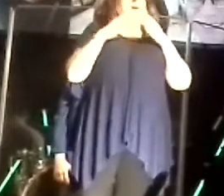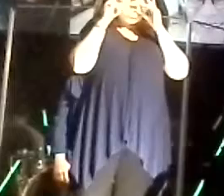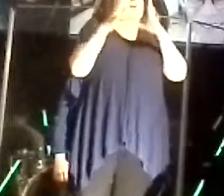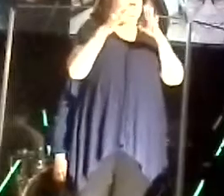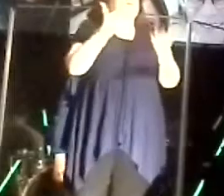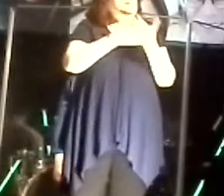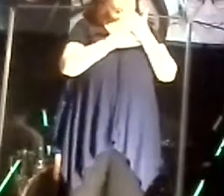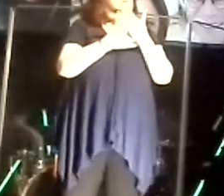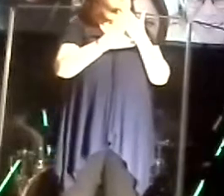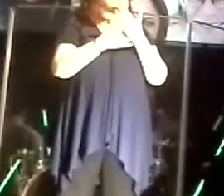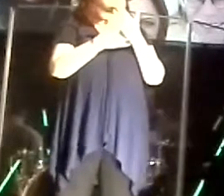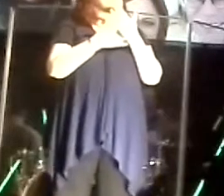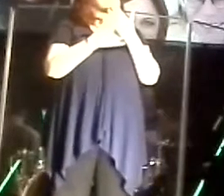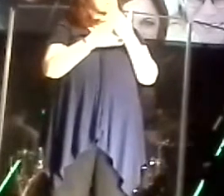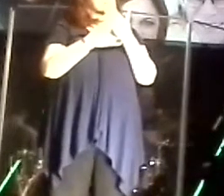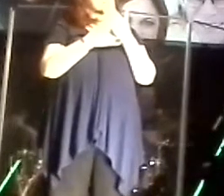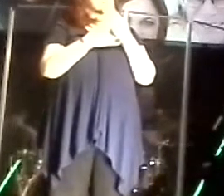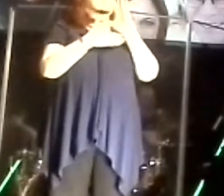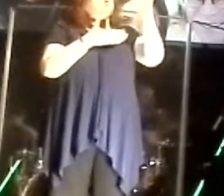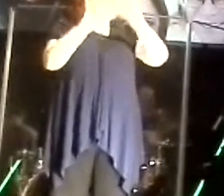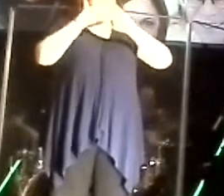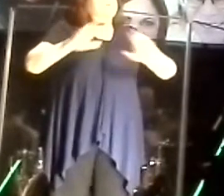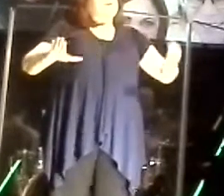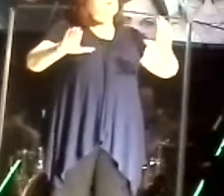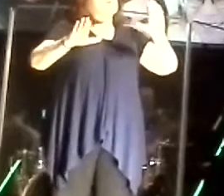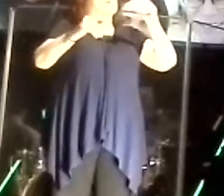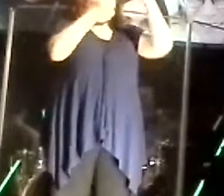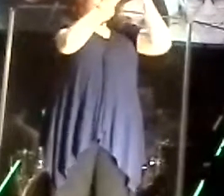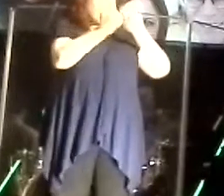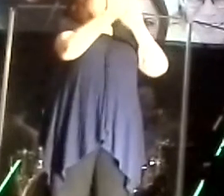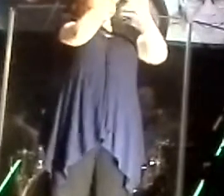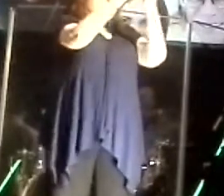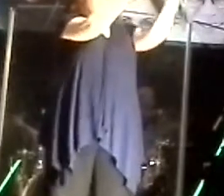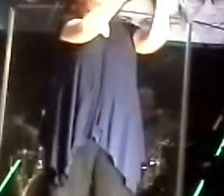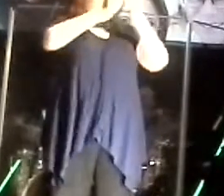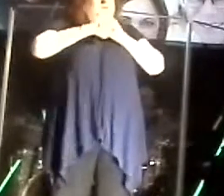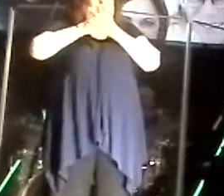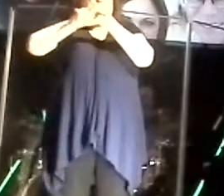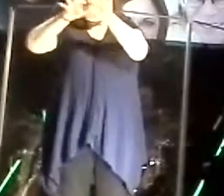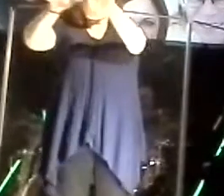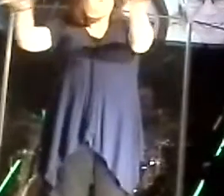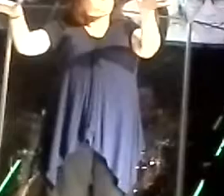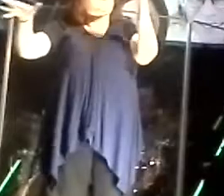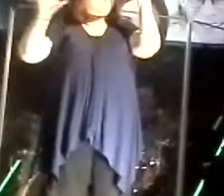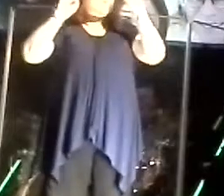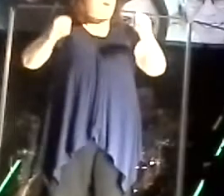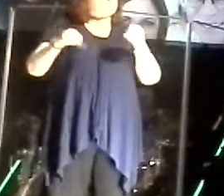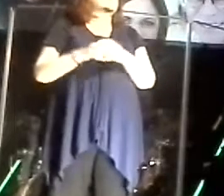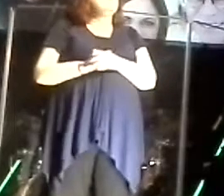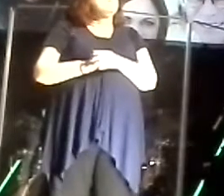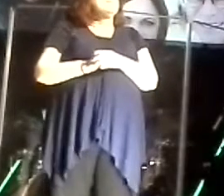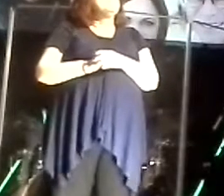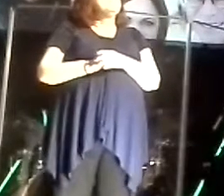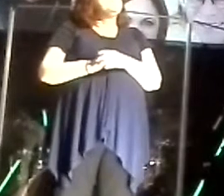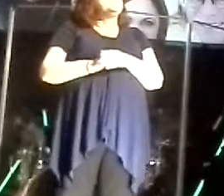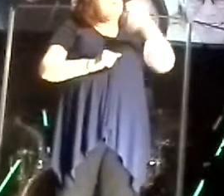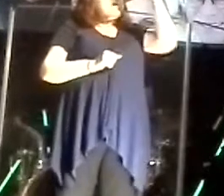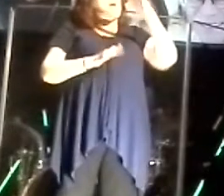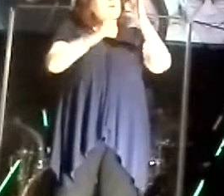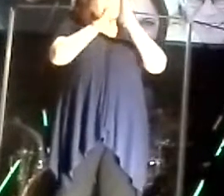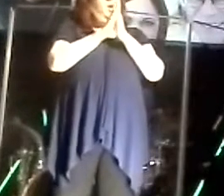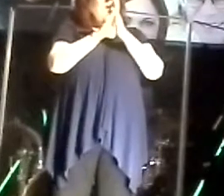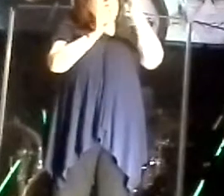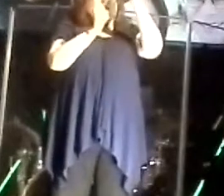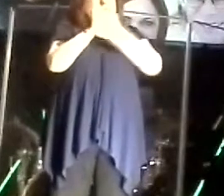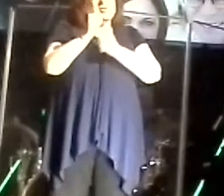tragedy this morning. God, would You bring Your peace and Your presence in only a way that You can. And God, we pray